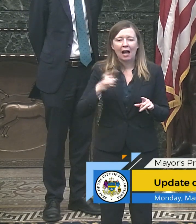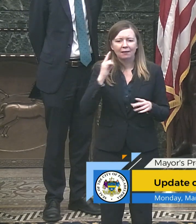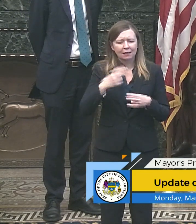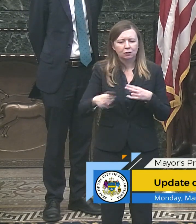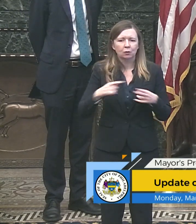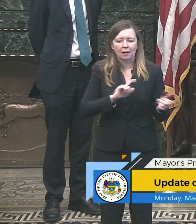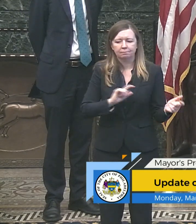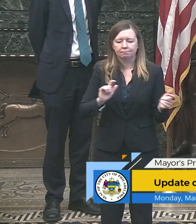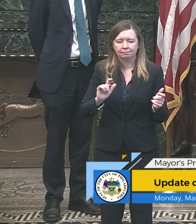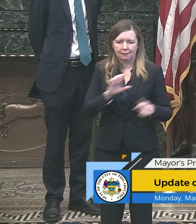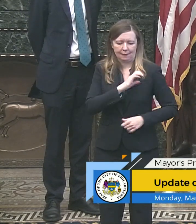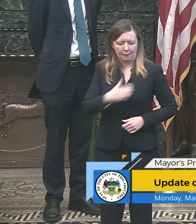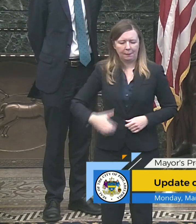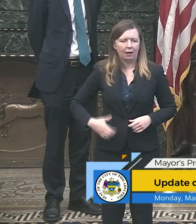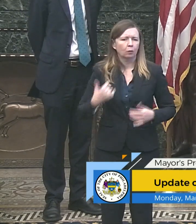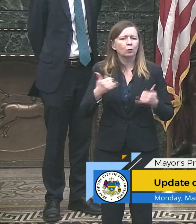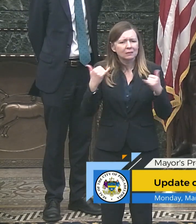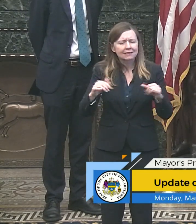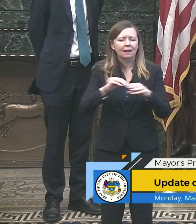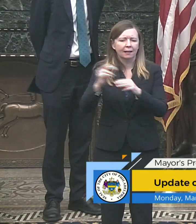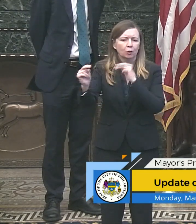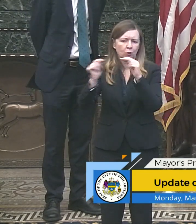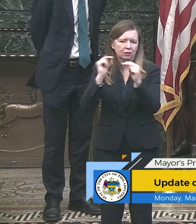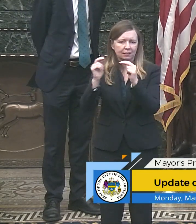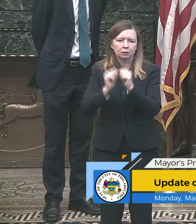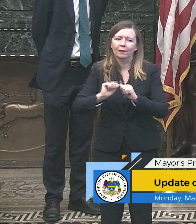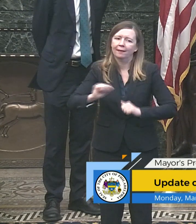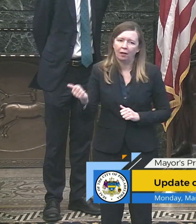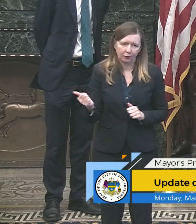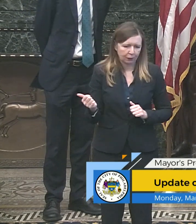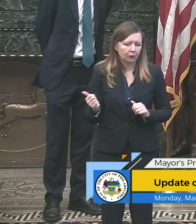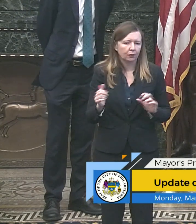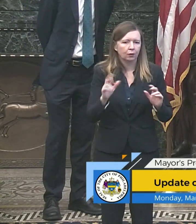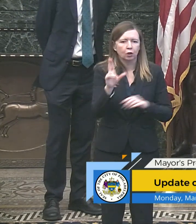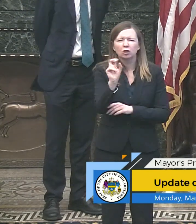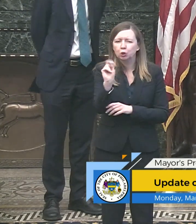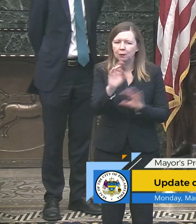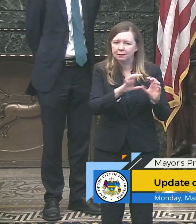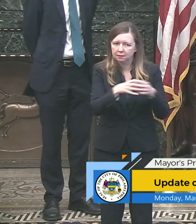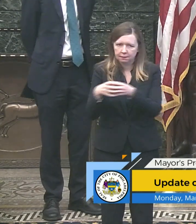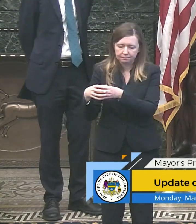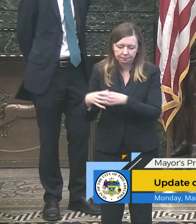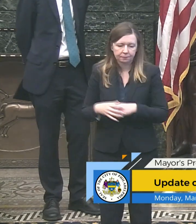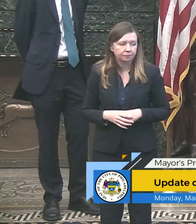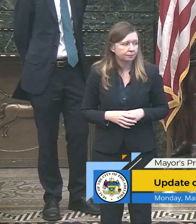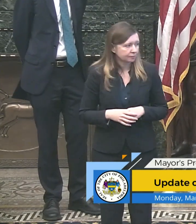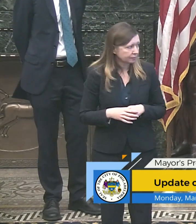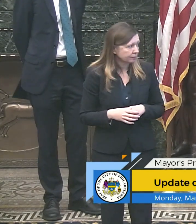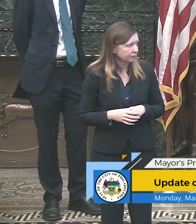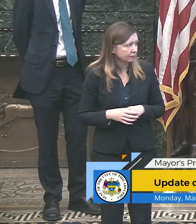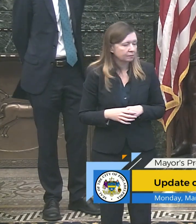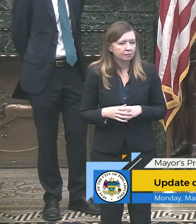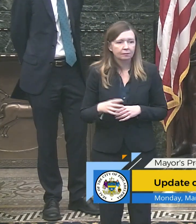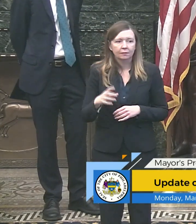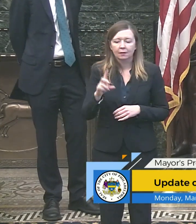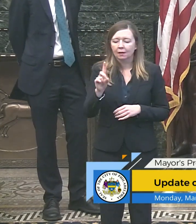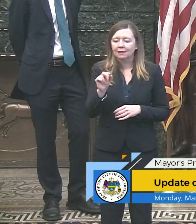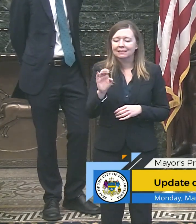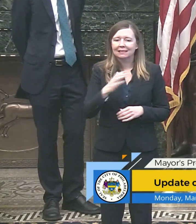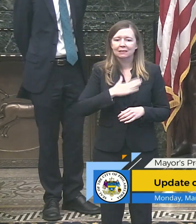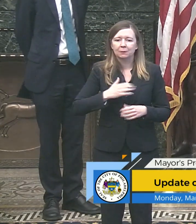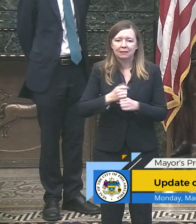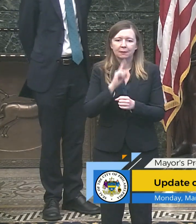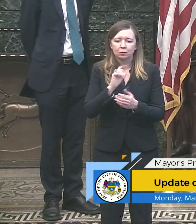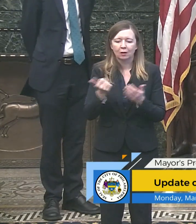I'll turn it over to the mayor. We are still in negotiations with the other unions. Denise, you need to make sure, please, that